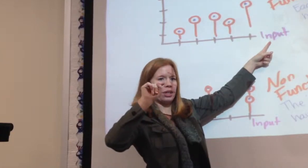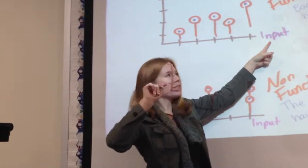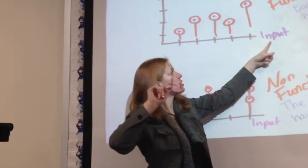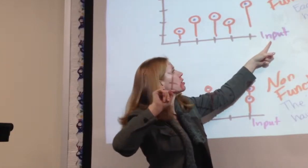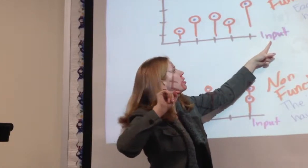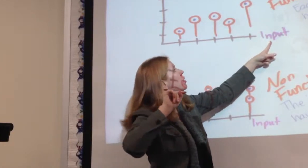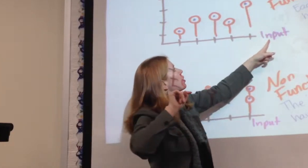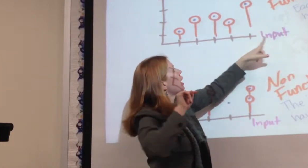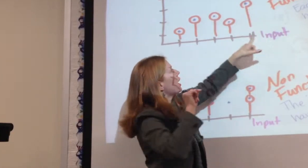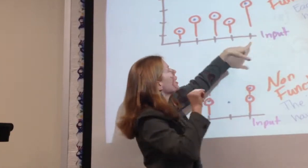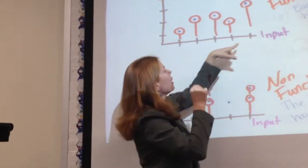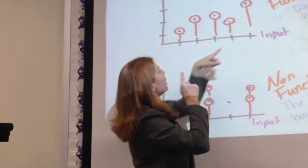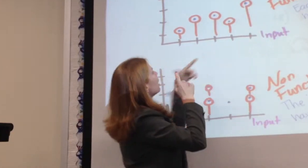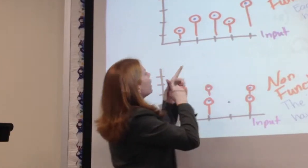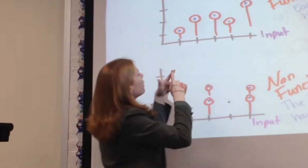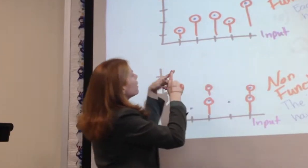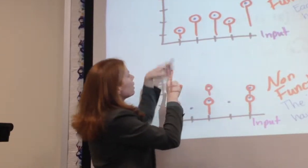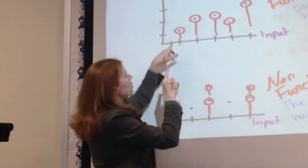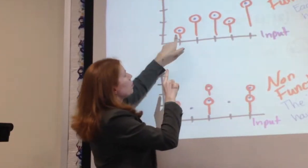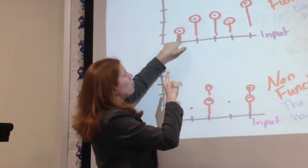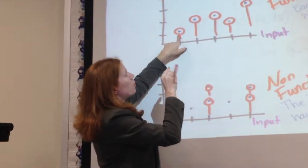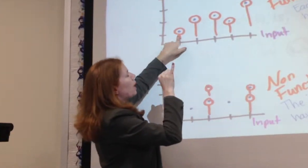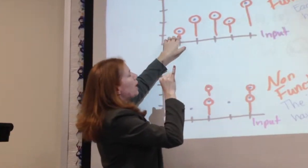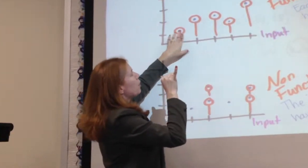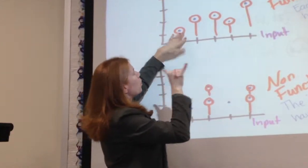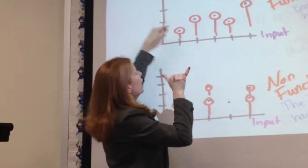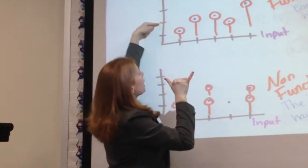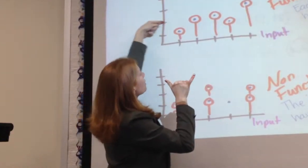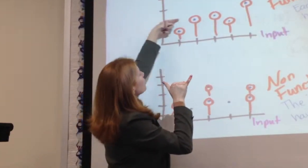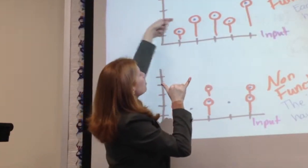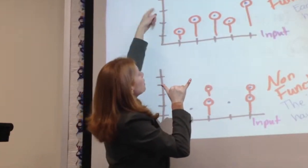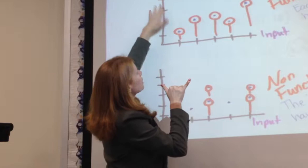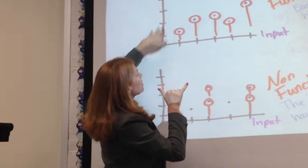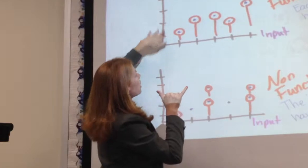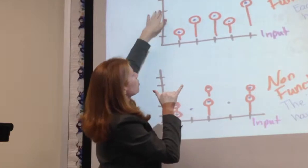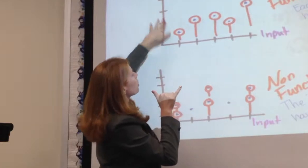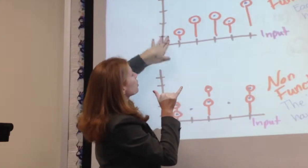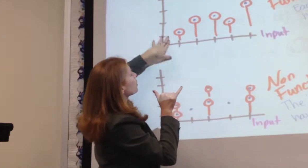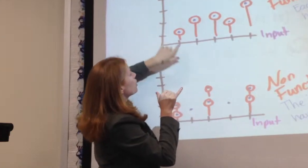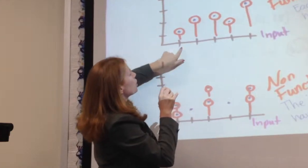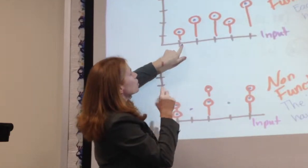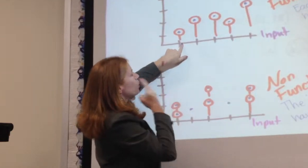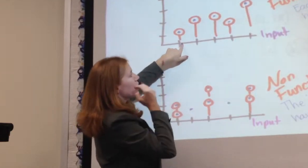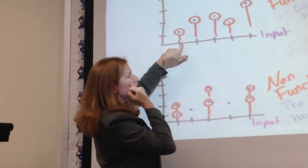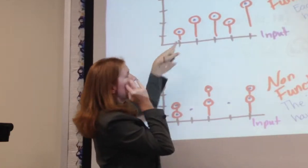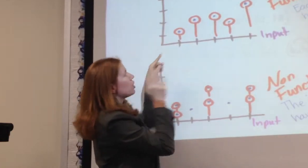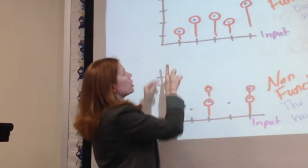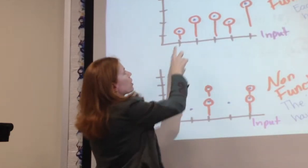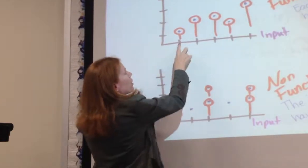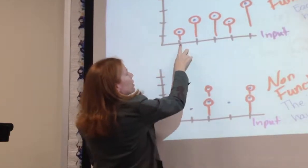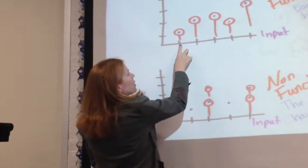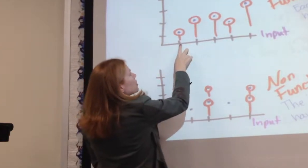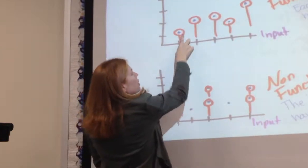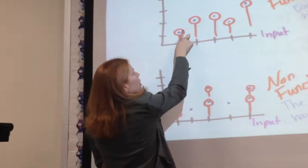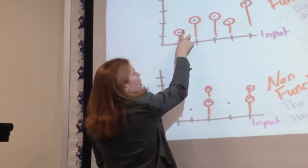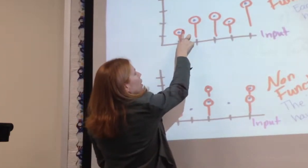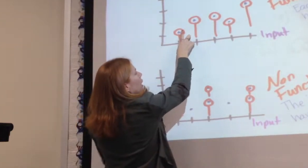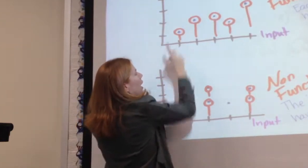inputs, okay? And then my Y is going to be this number. So if I look, this